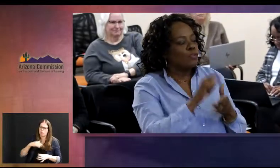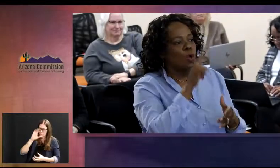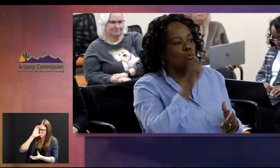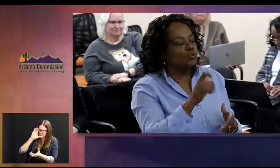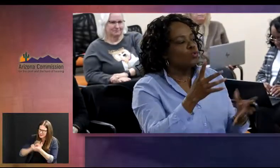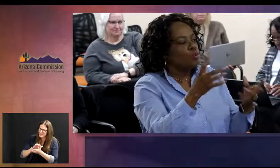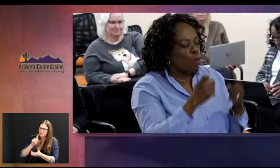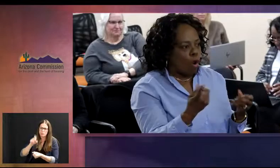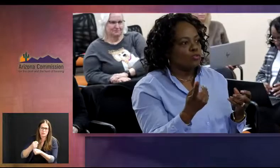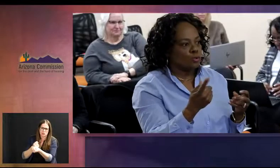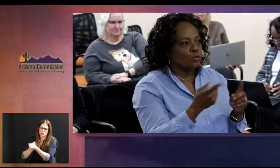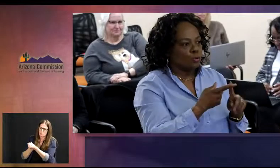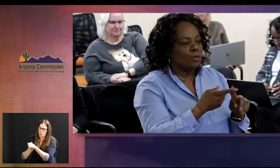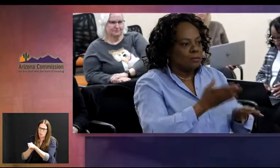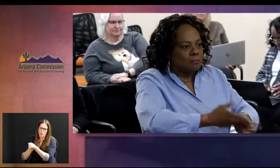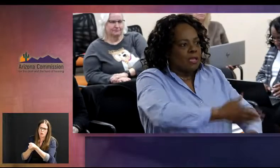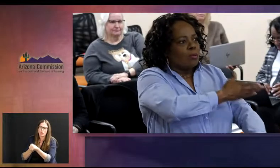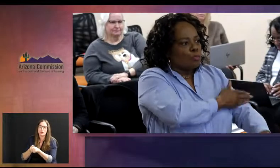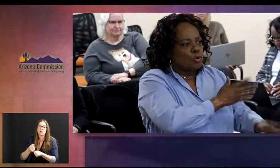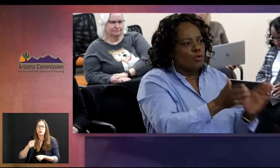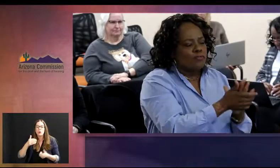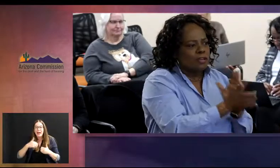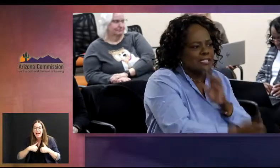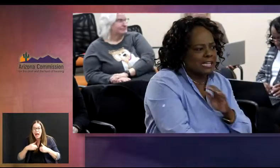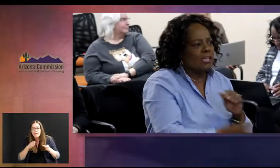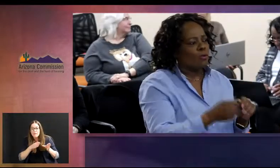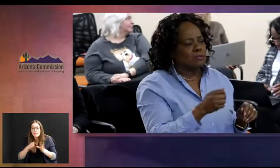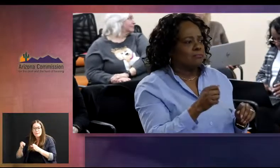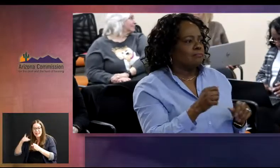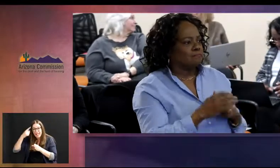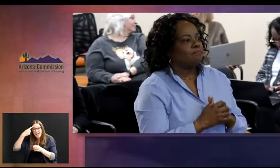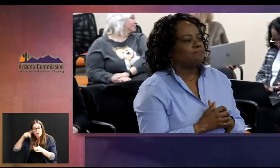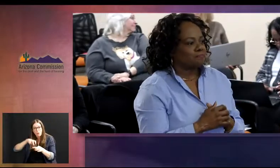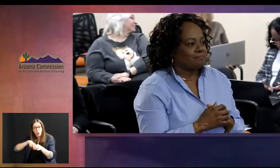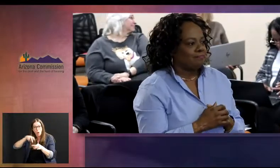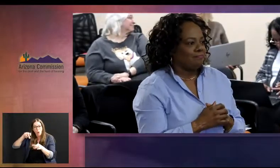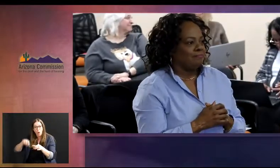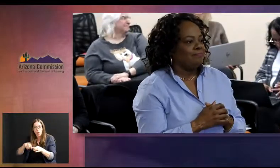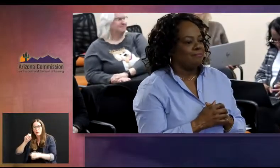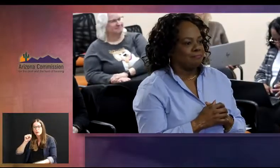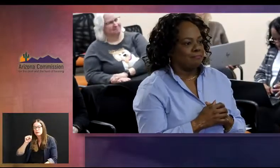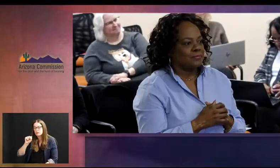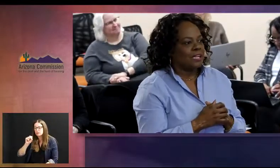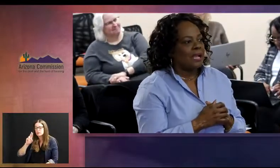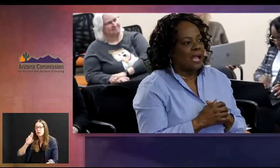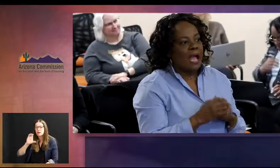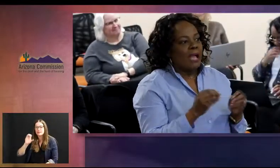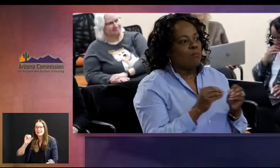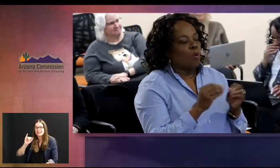To have a succession plan so that those who want to improve their skills can do so.